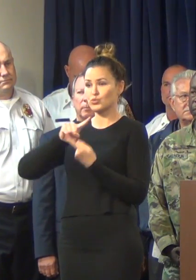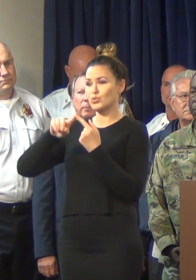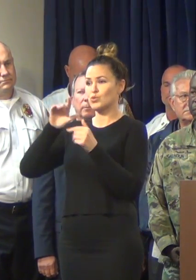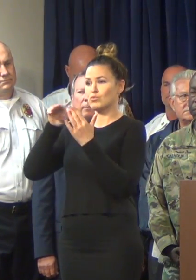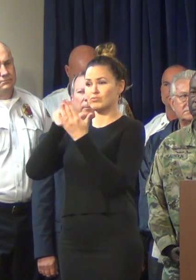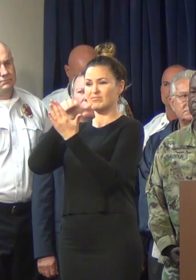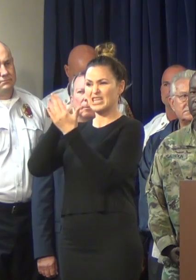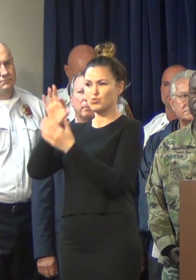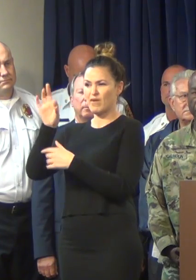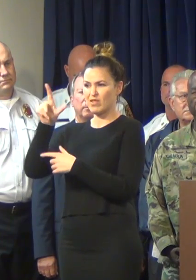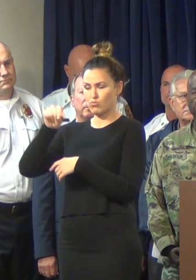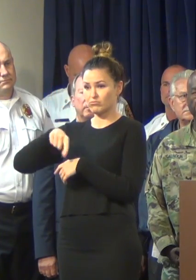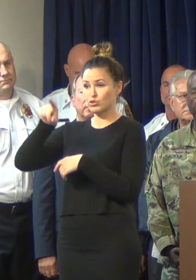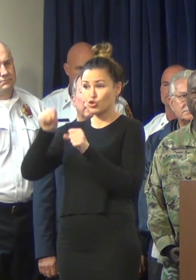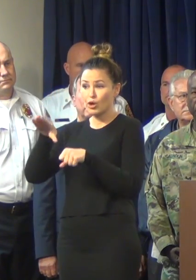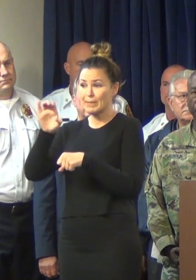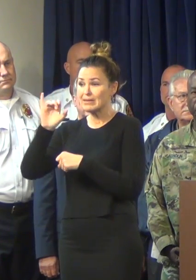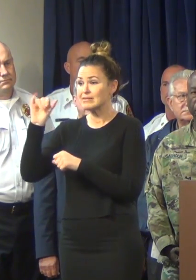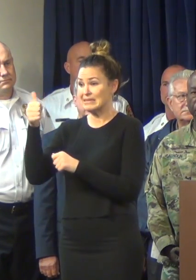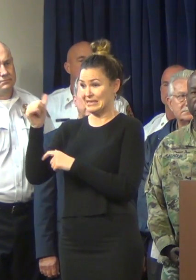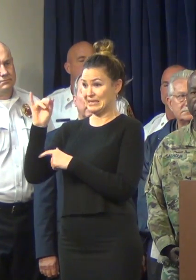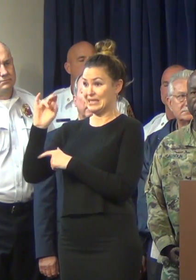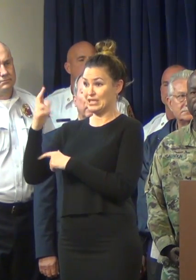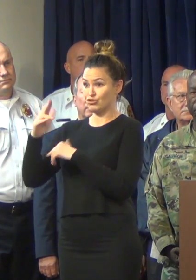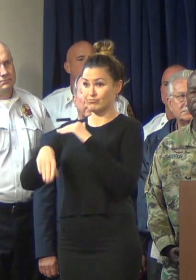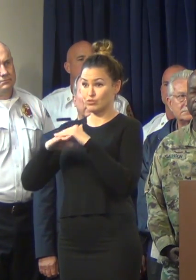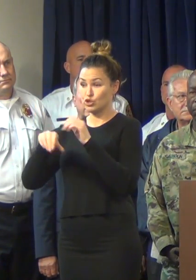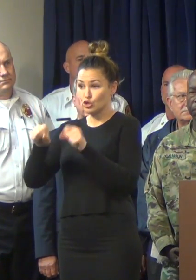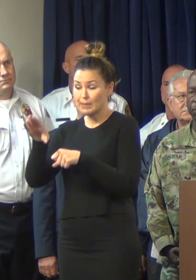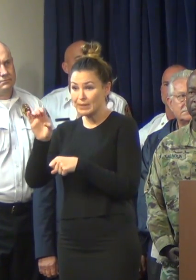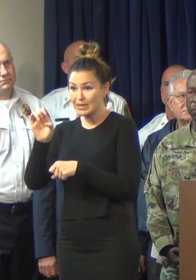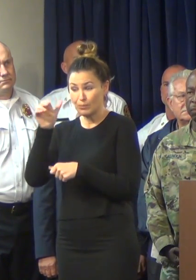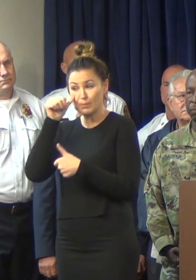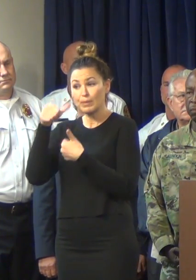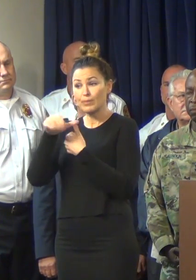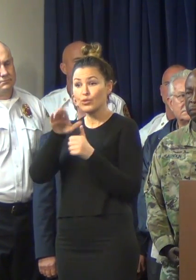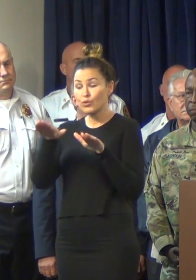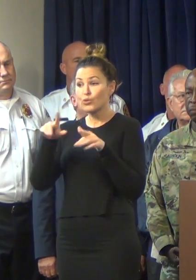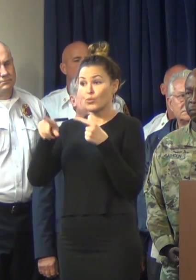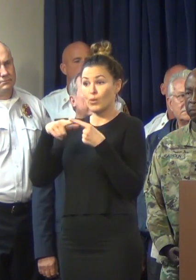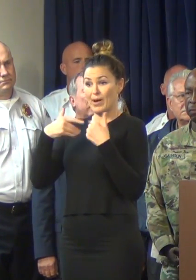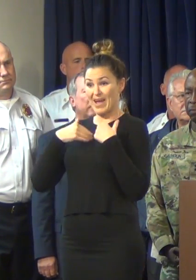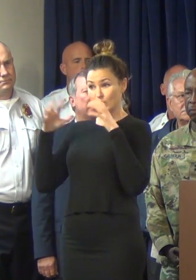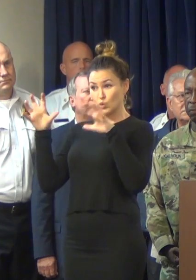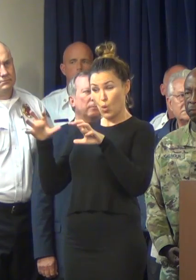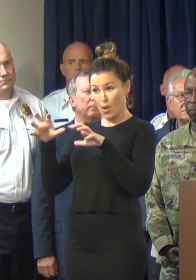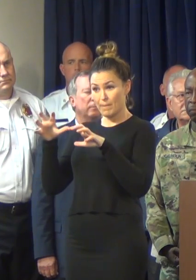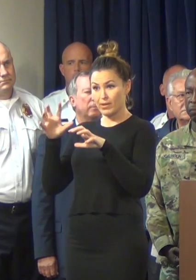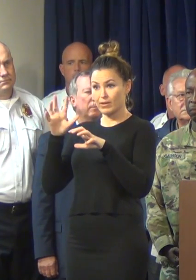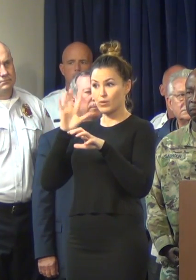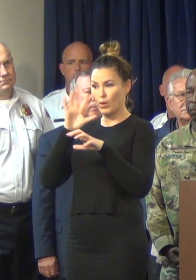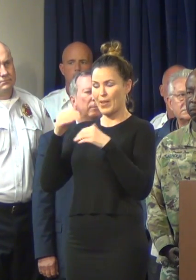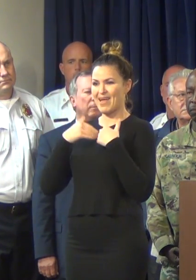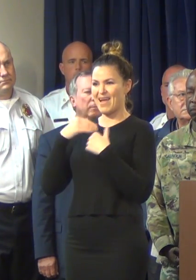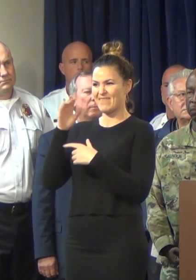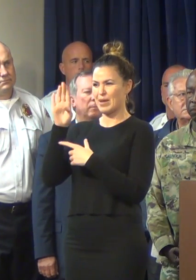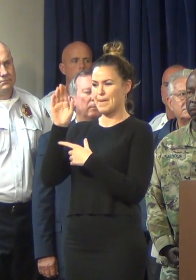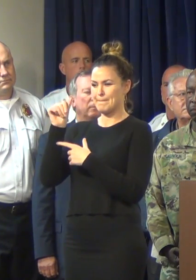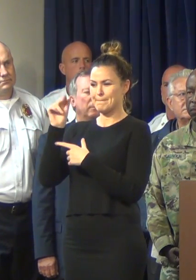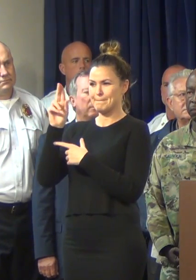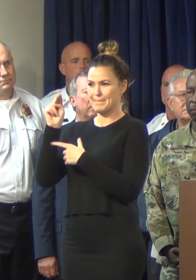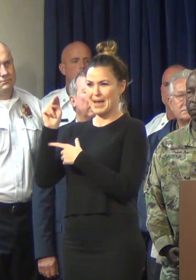central Florida. It could be 10 inches in some areas. And let's remember, when we have storms like this, we get bands. And